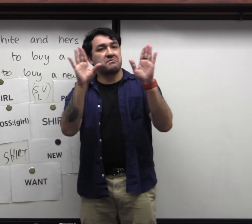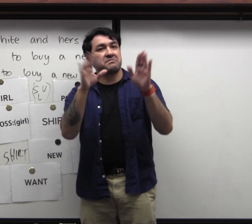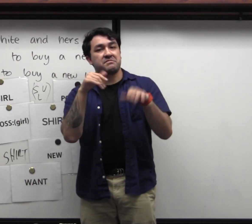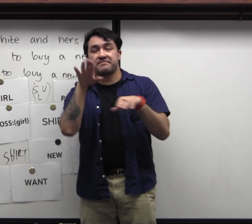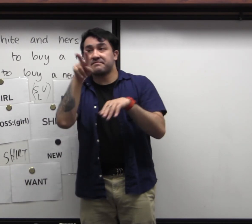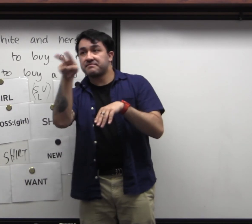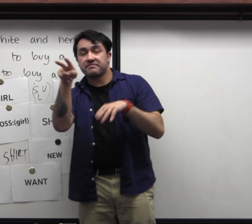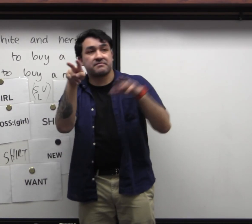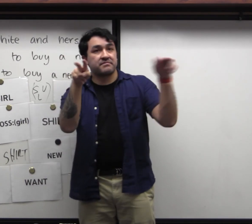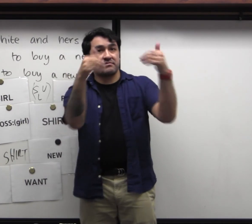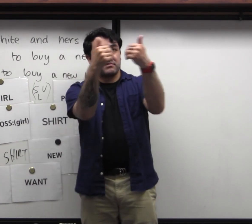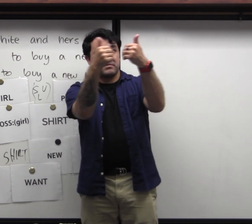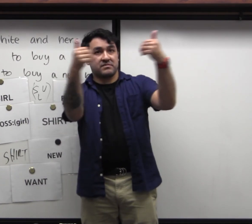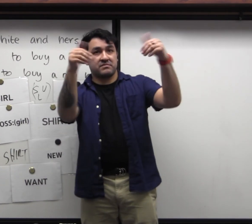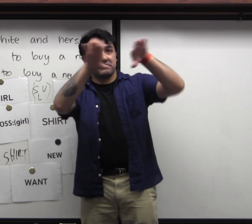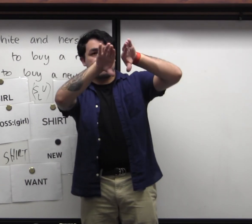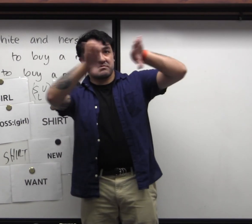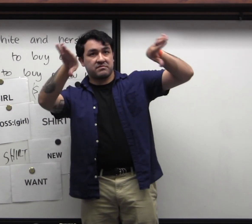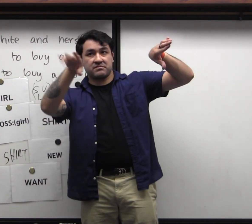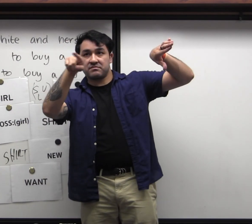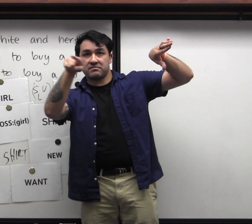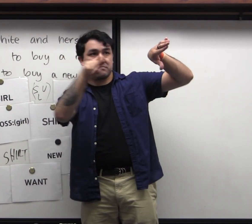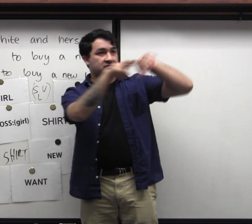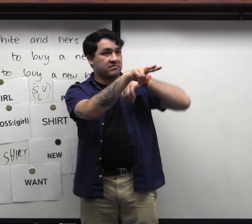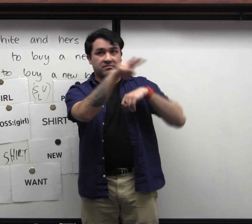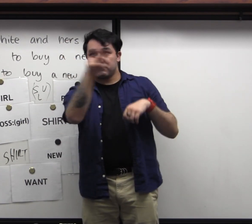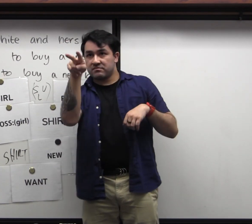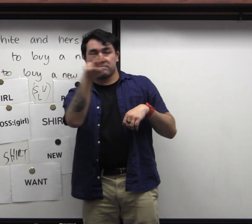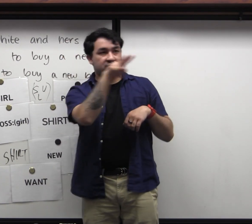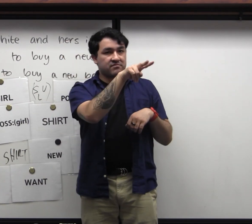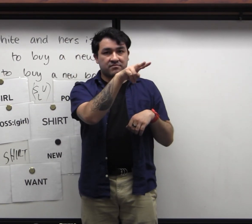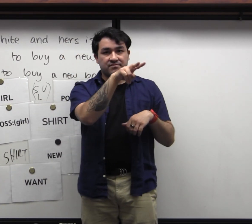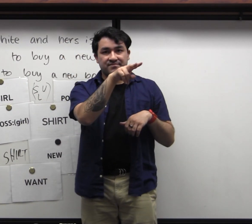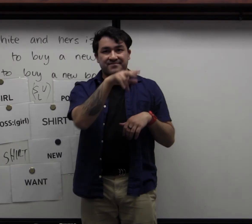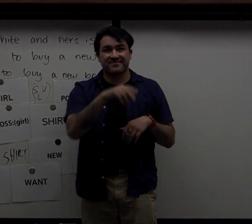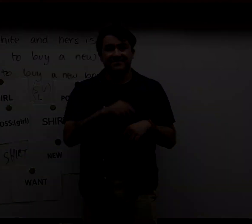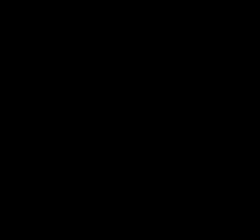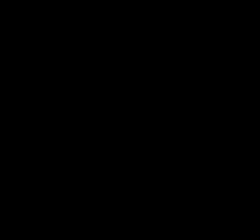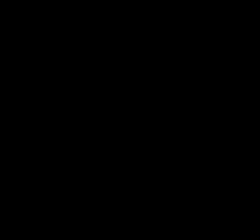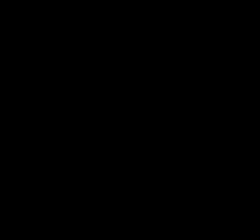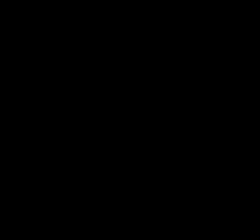who are watching you and listening because they're able to separate their ideas physically in space.